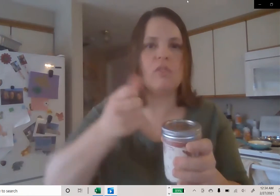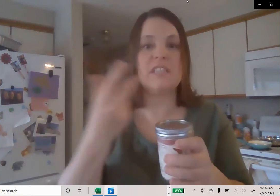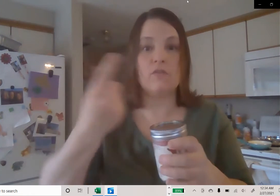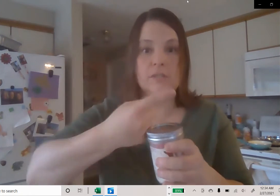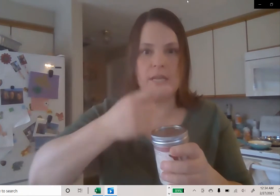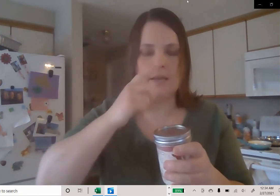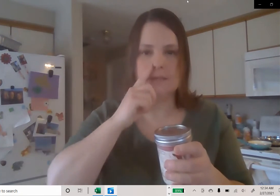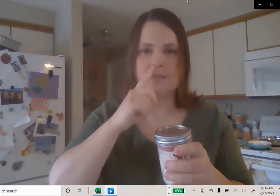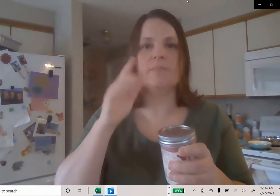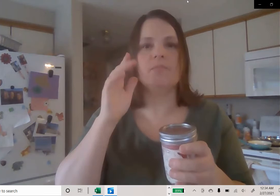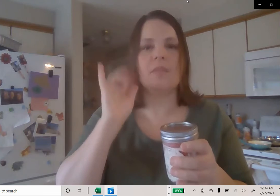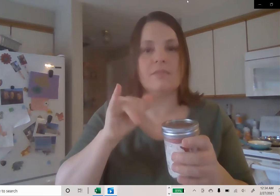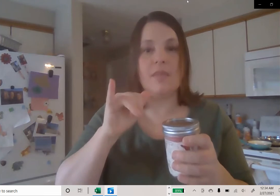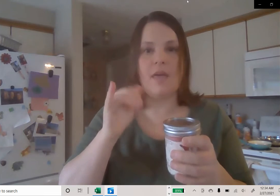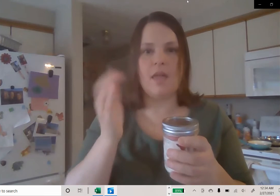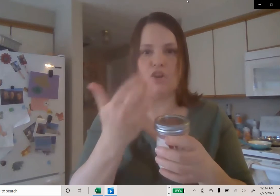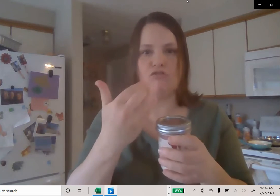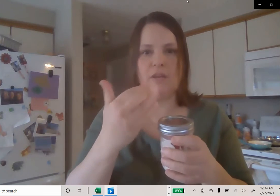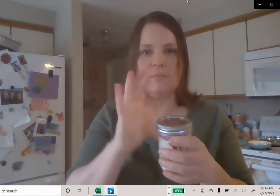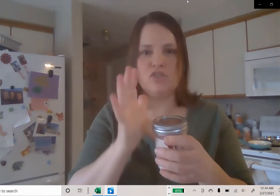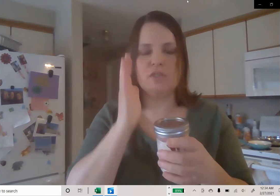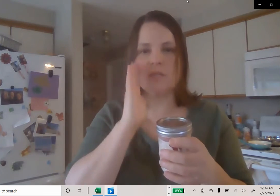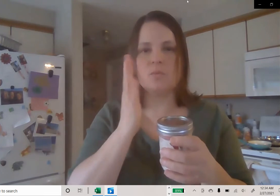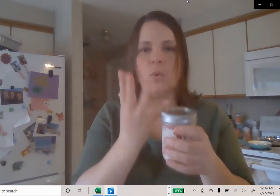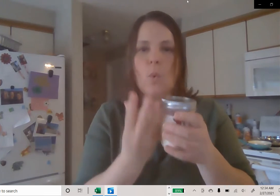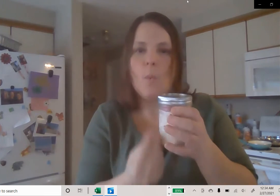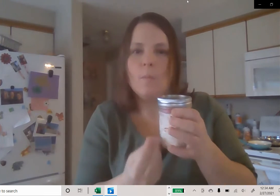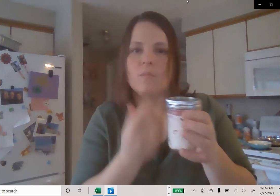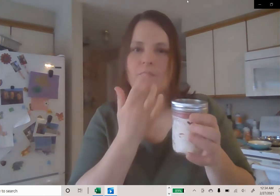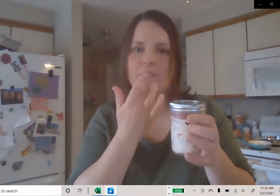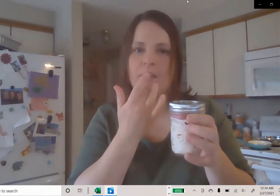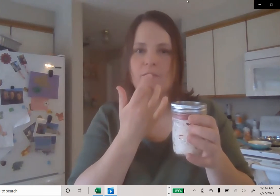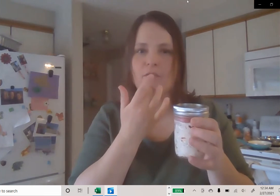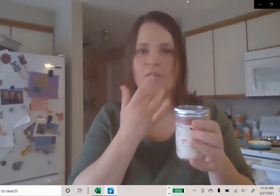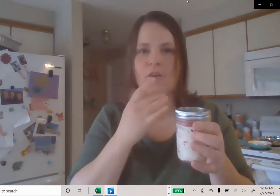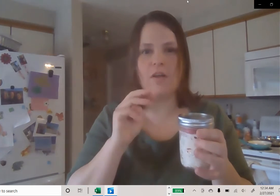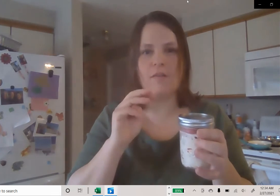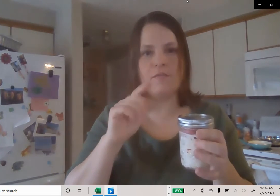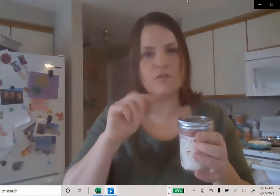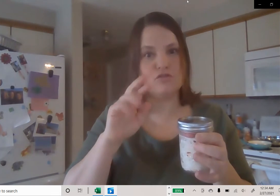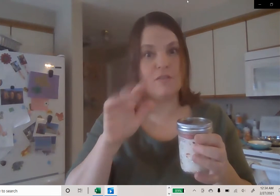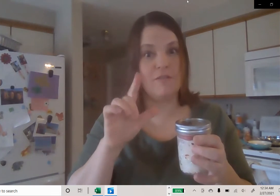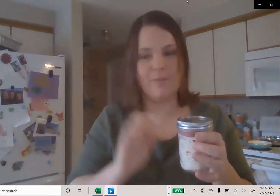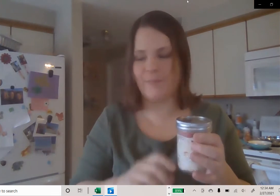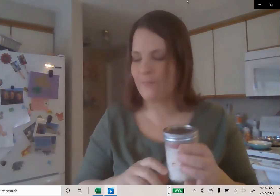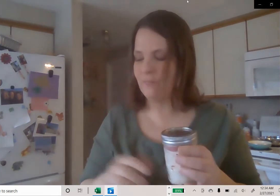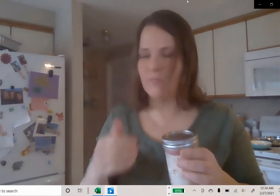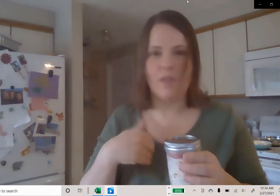and let it stay in there for several days, and then the cream cheese will end up taking on the flavor of the truffle.